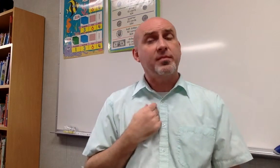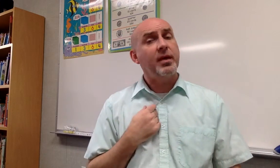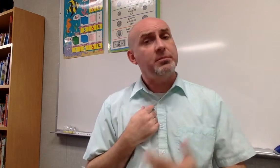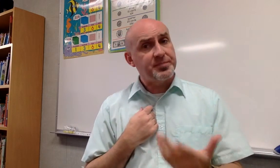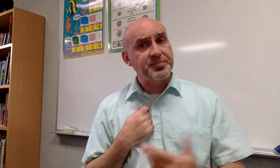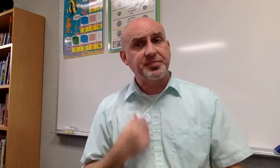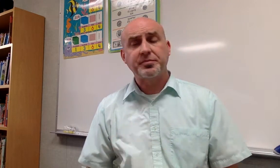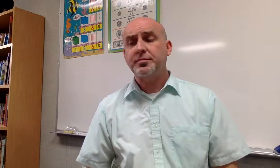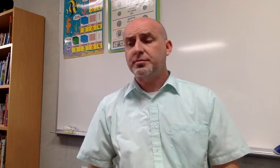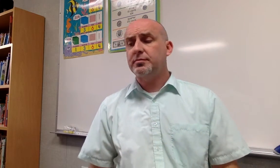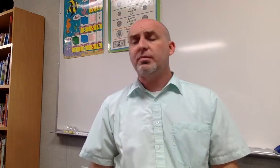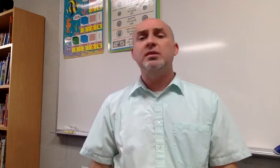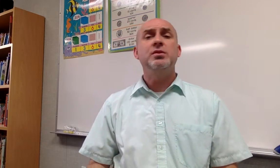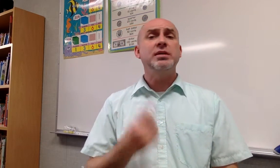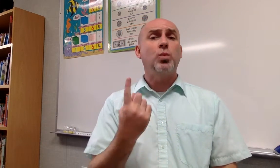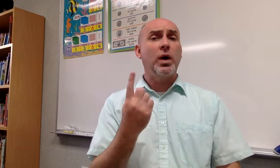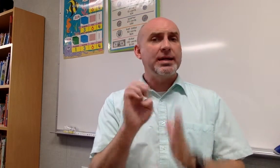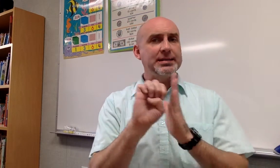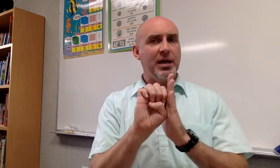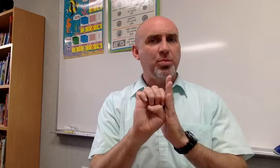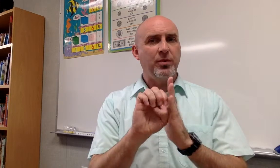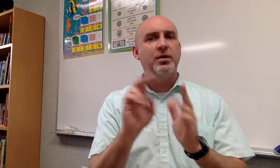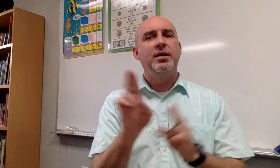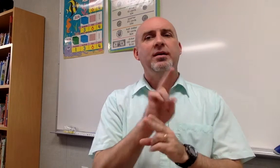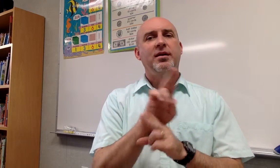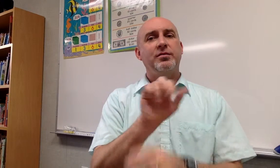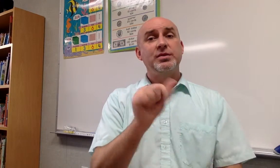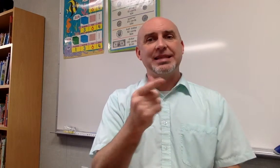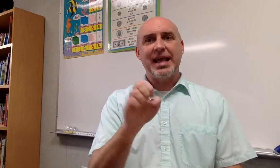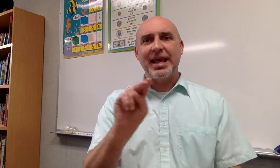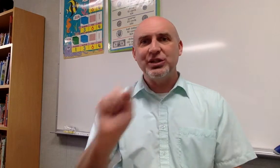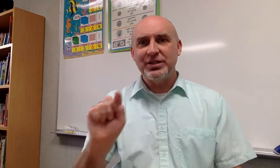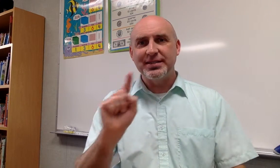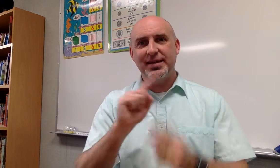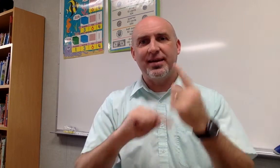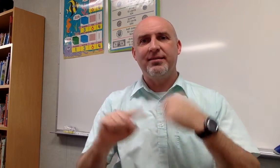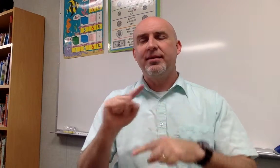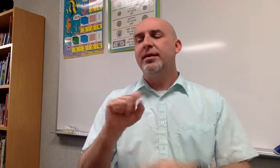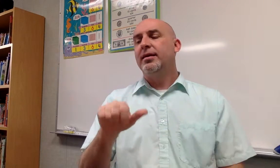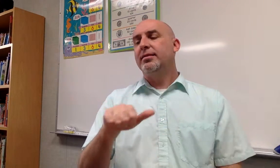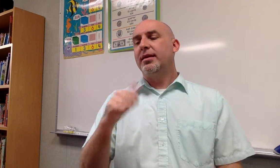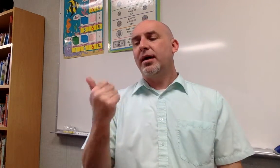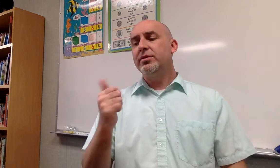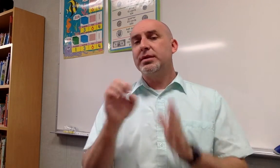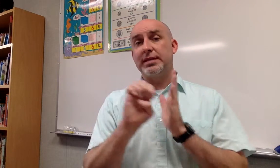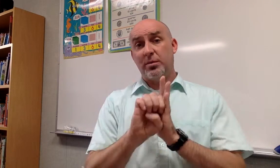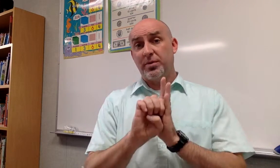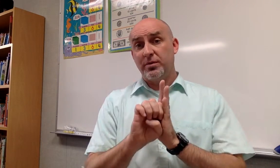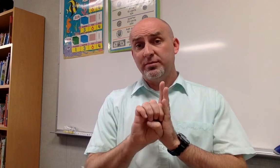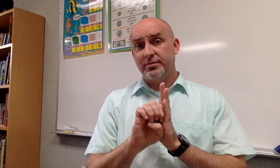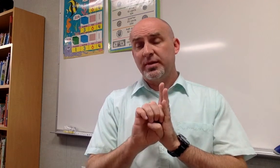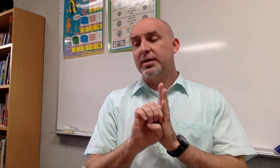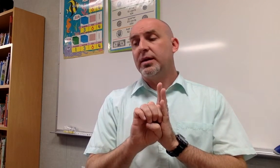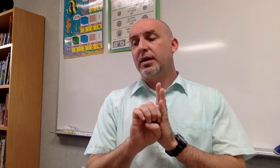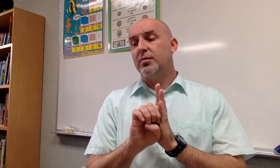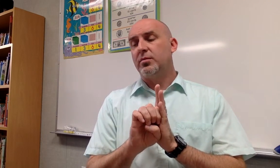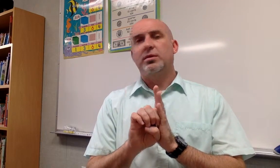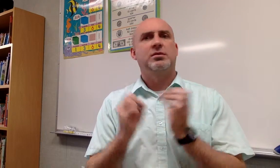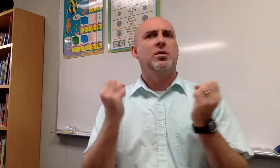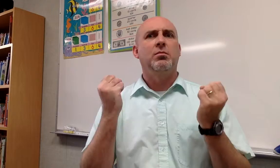Okay? So that's one example of using the agent sign. The other example, well, there's so